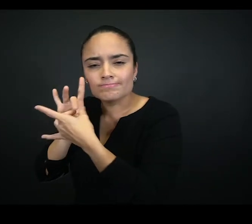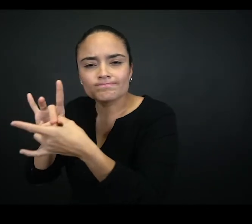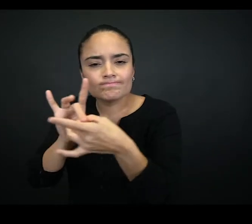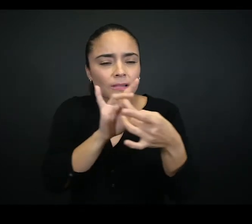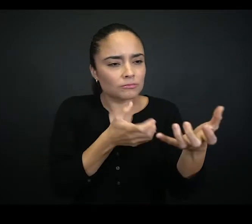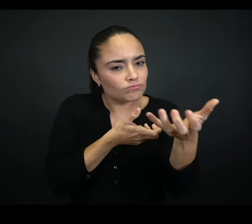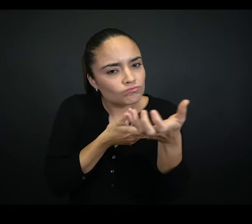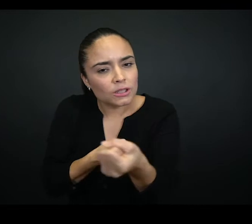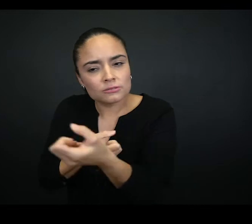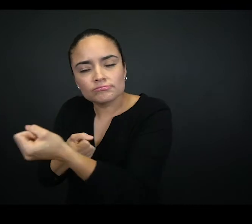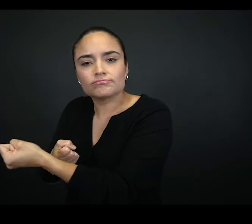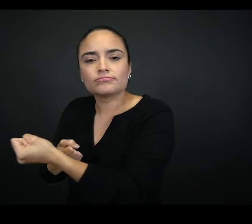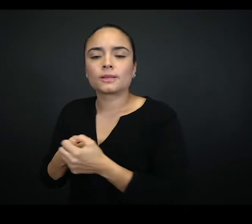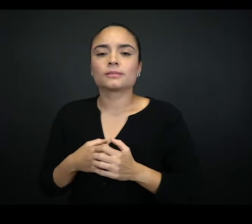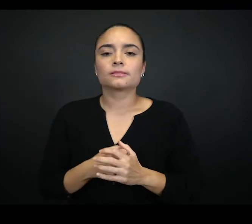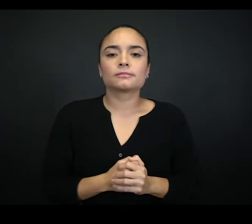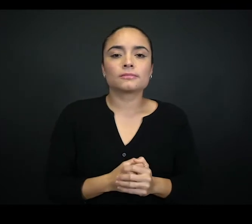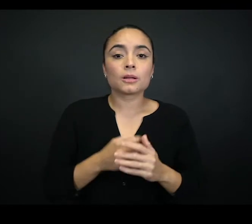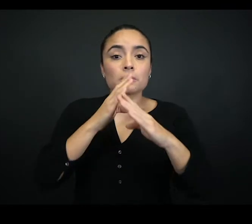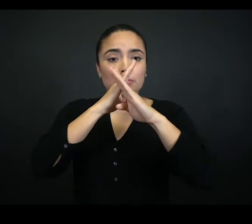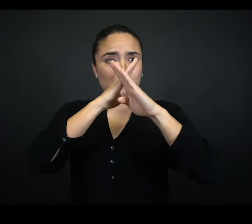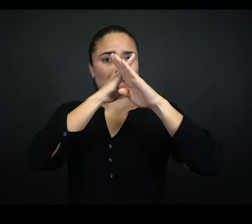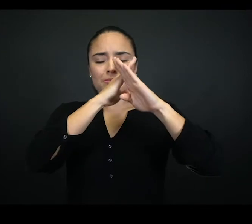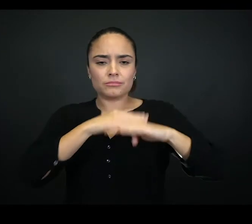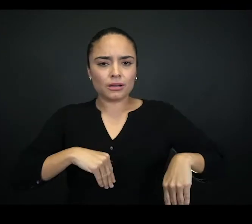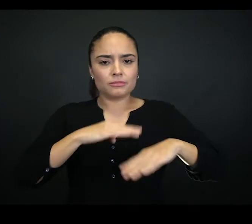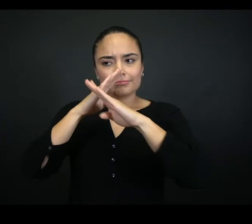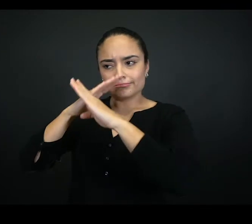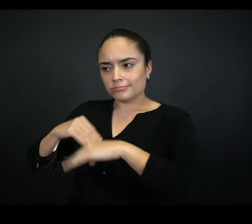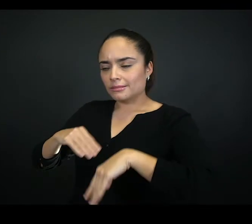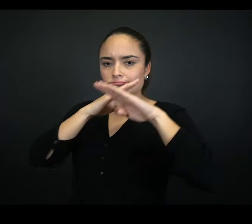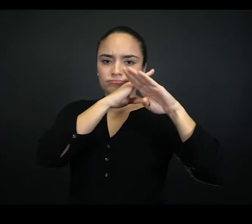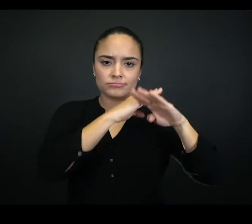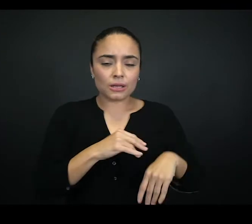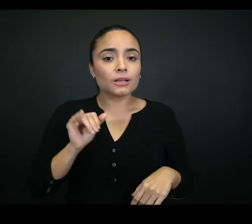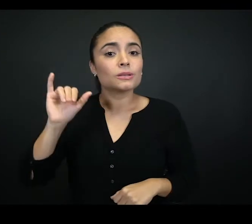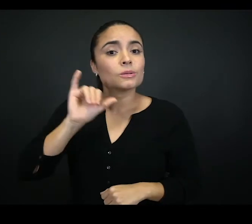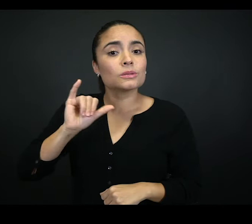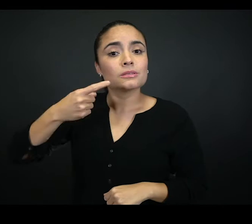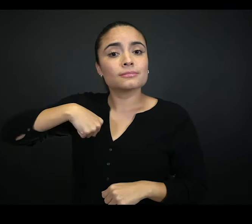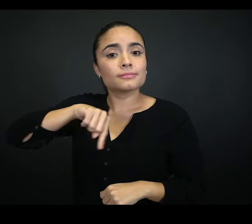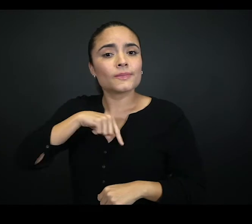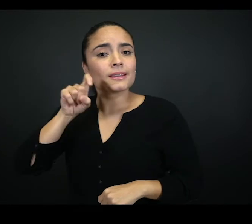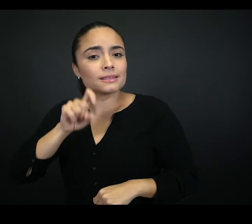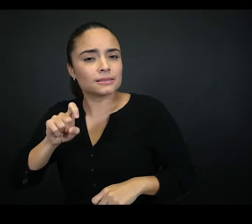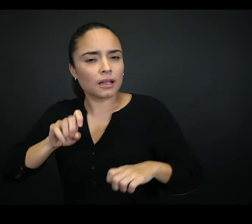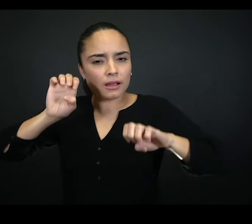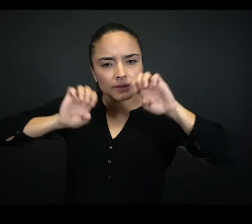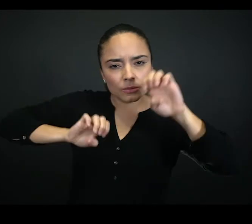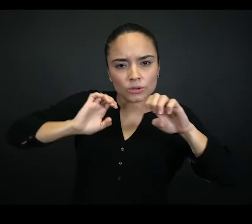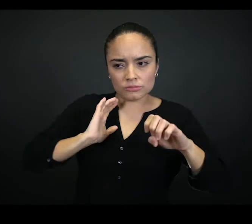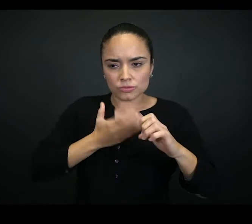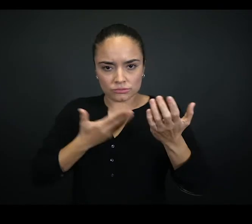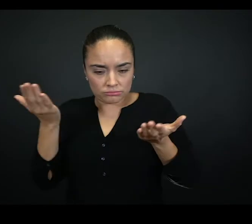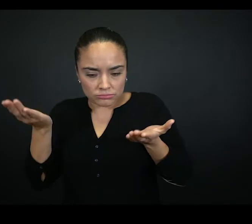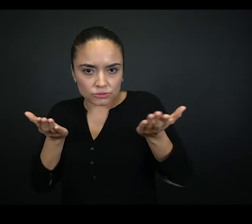low, and in the evaluation of services. So, this is what we've done. What do you think? How can we change it? How can we make